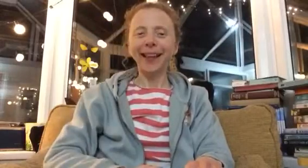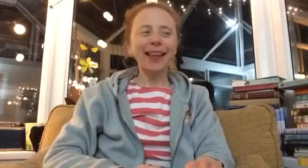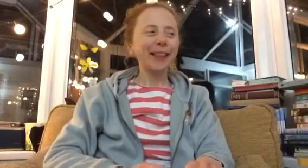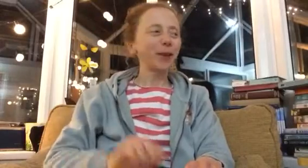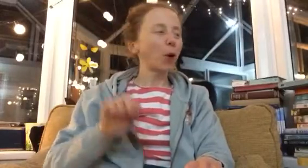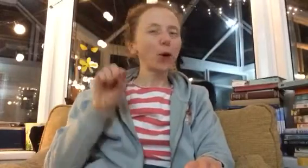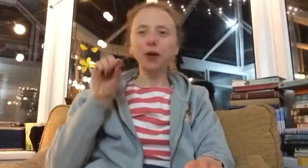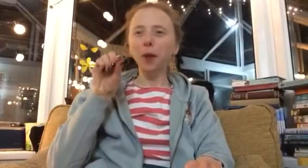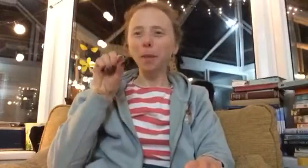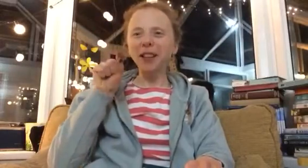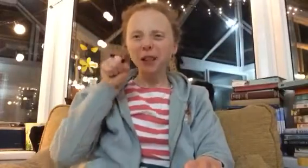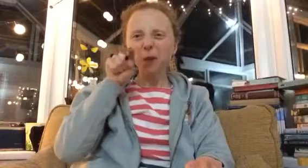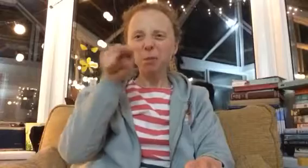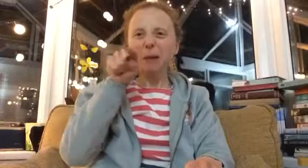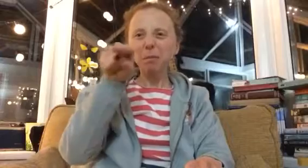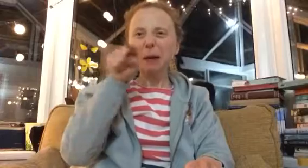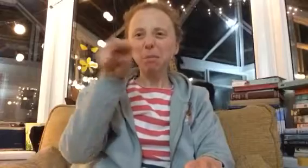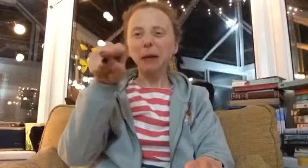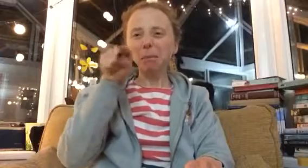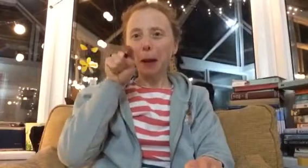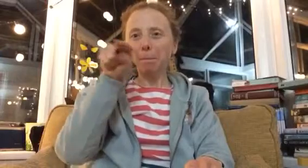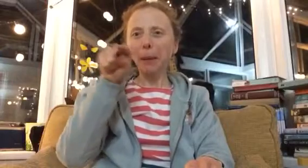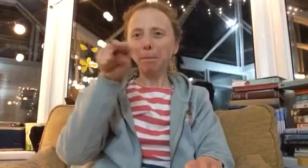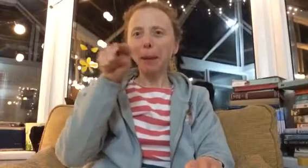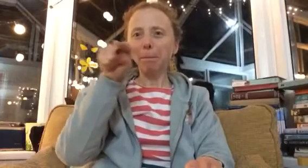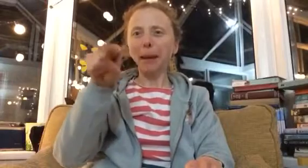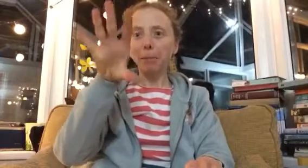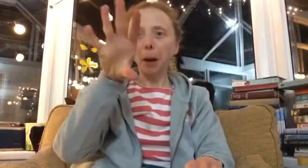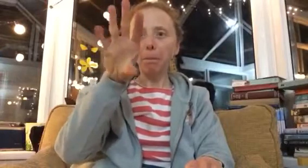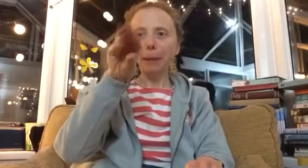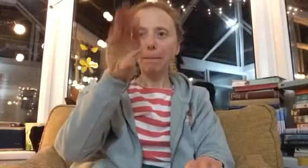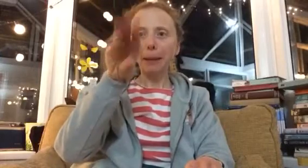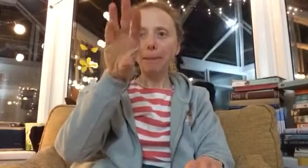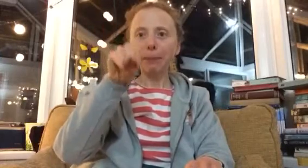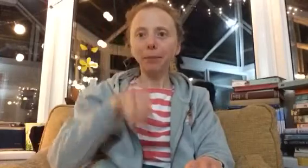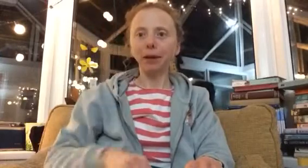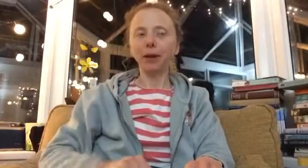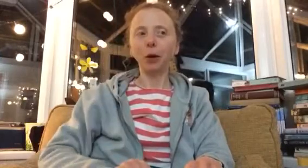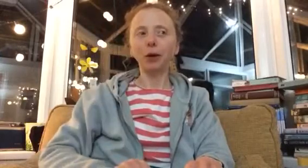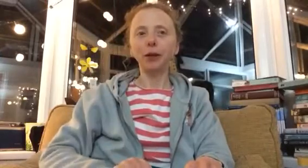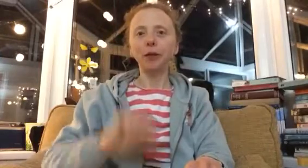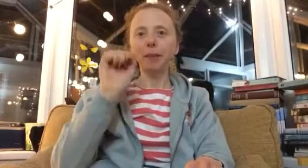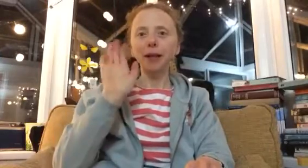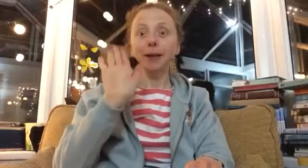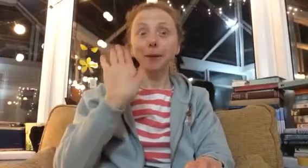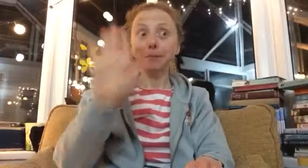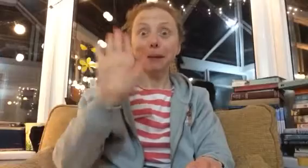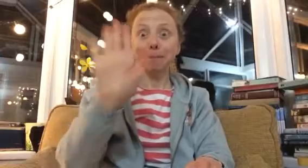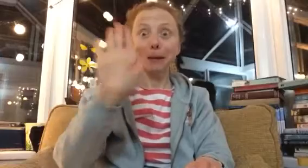horn. The horn on the bus goes beep, beep, beep, beep, beep, beep, beep, beep, beep. The horn on the bus goes beep, beep,